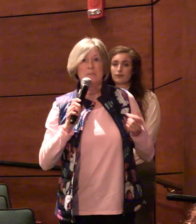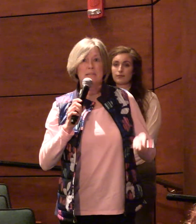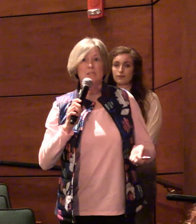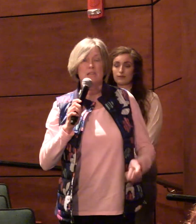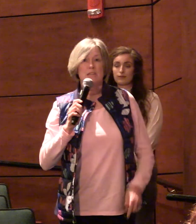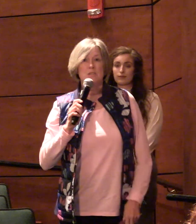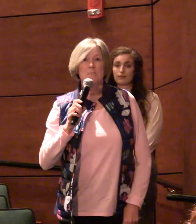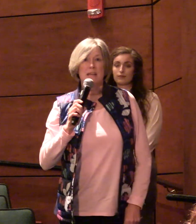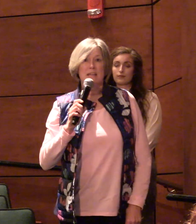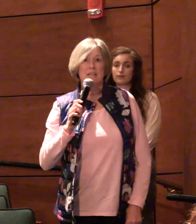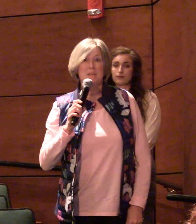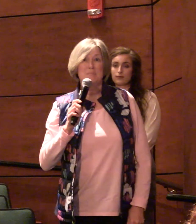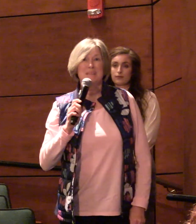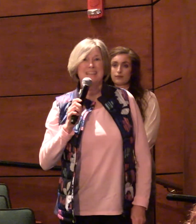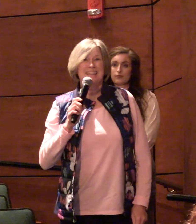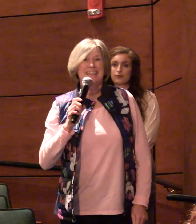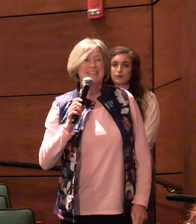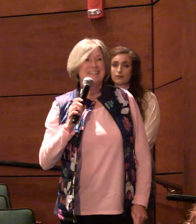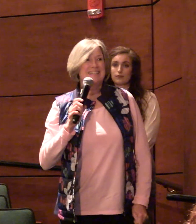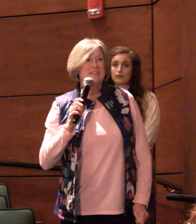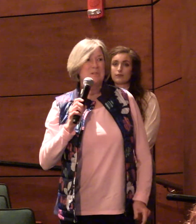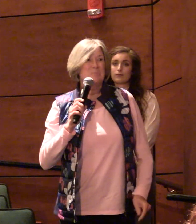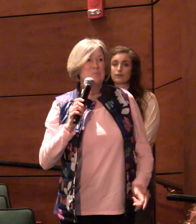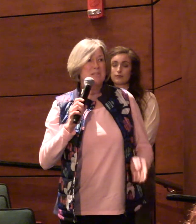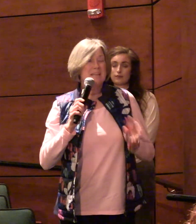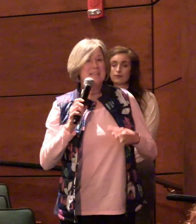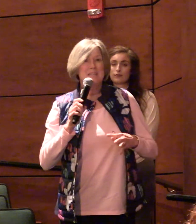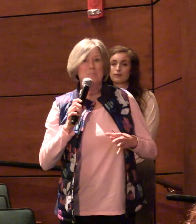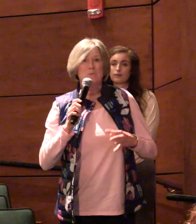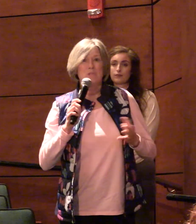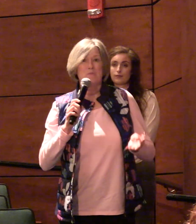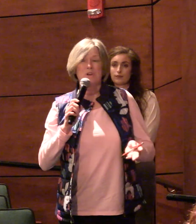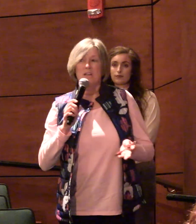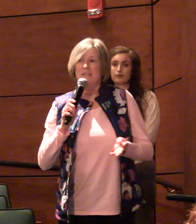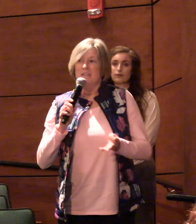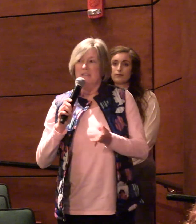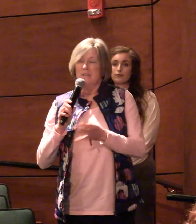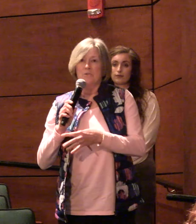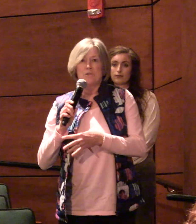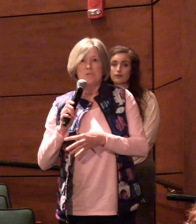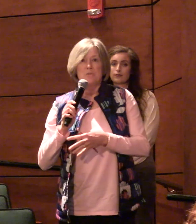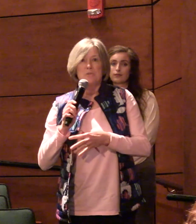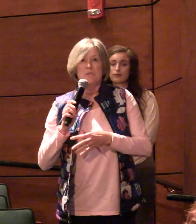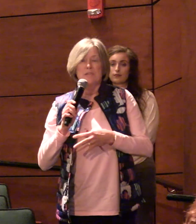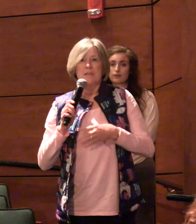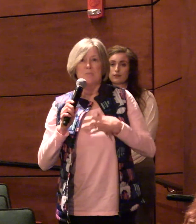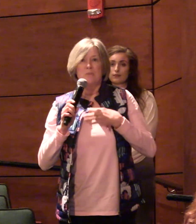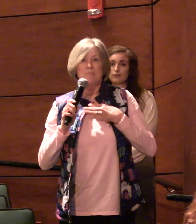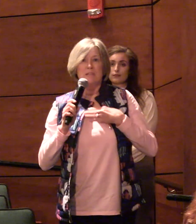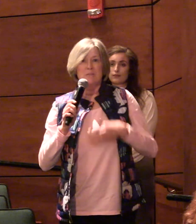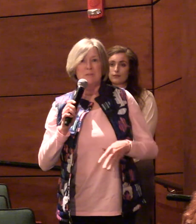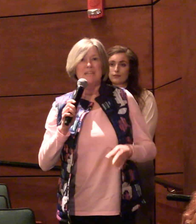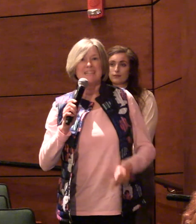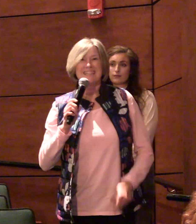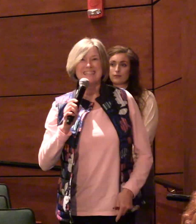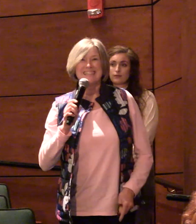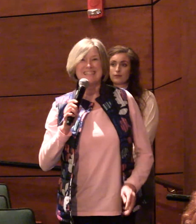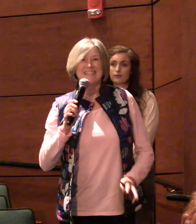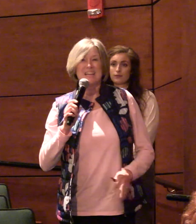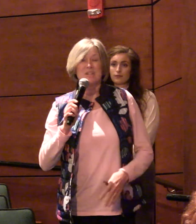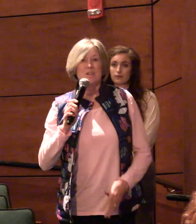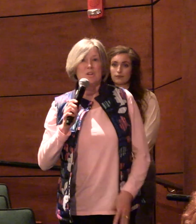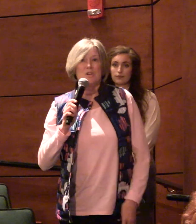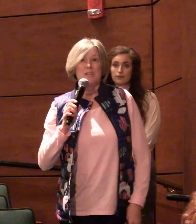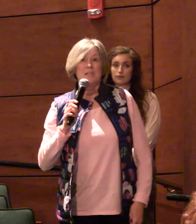build public education back up and protect them when you've got other schools that we've been competing